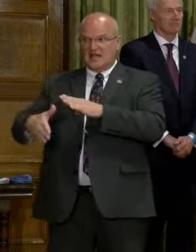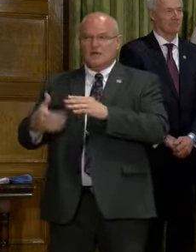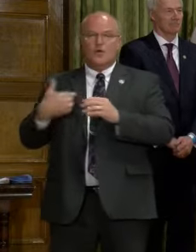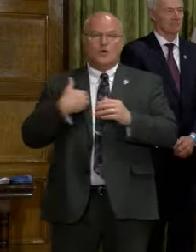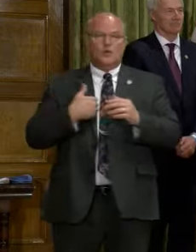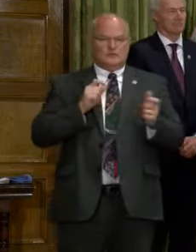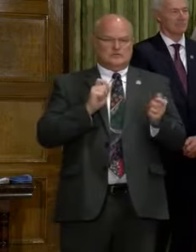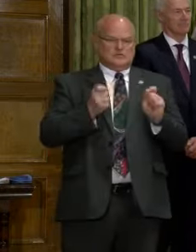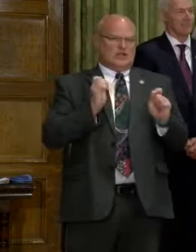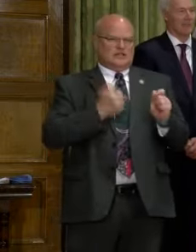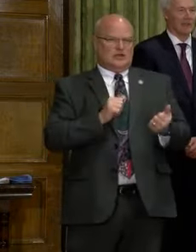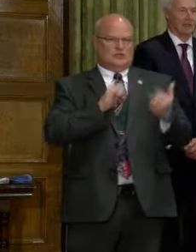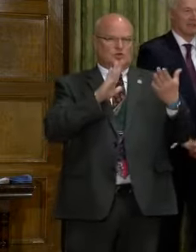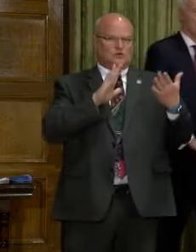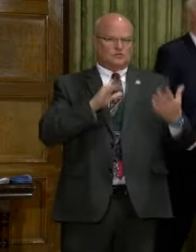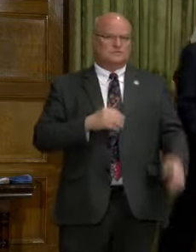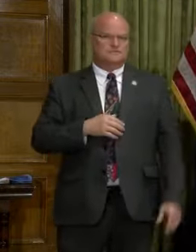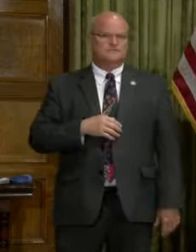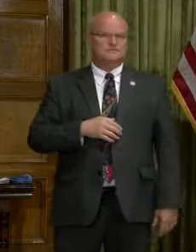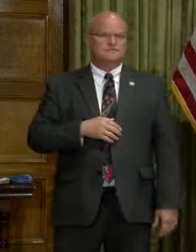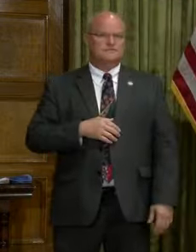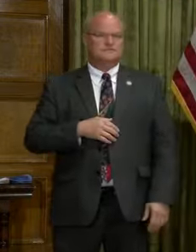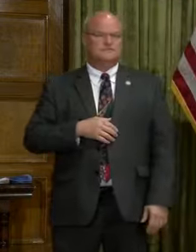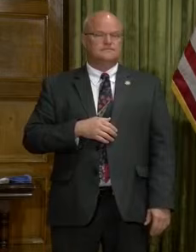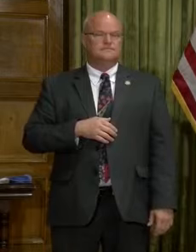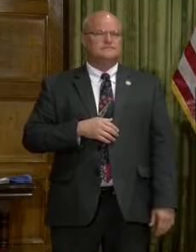likely modify our approach.